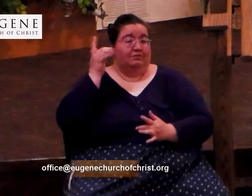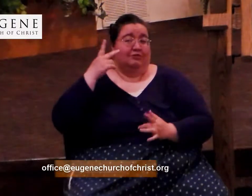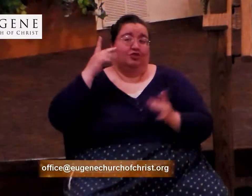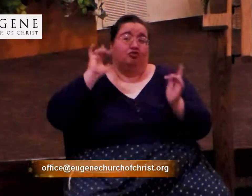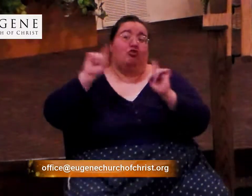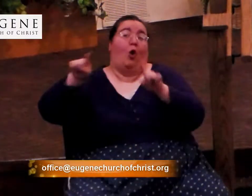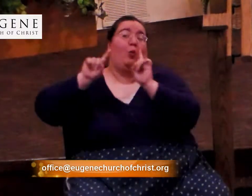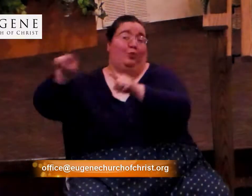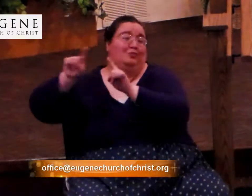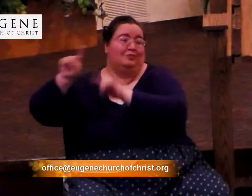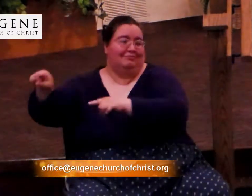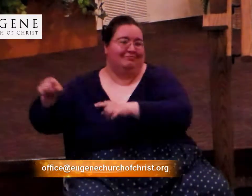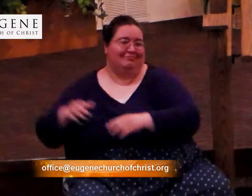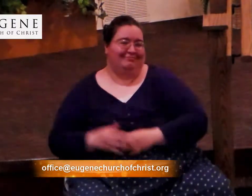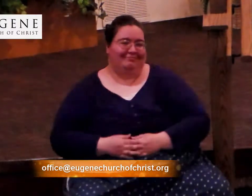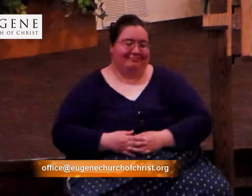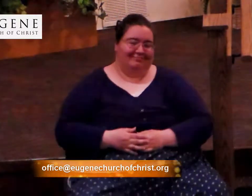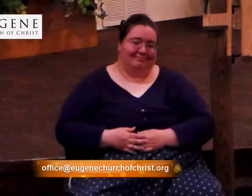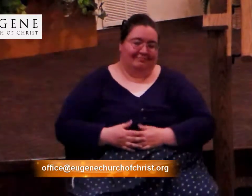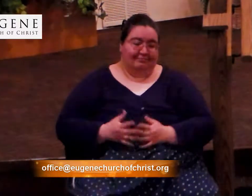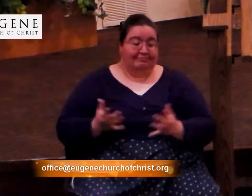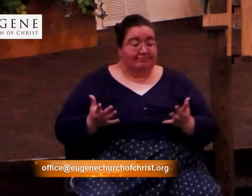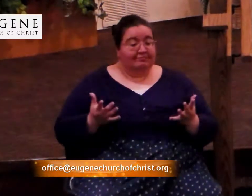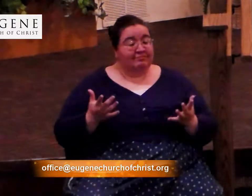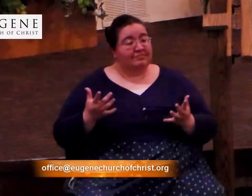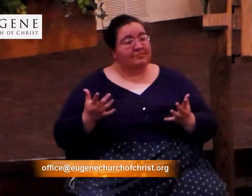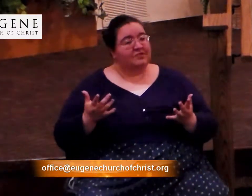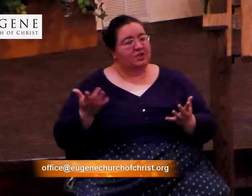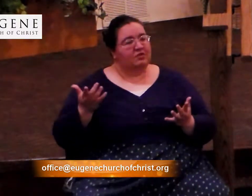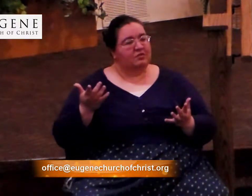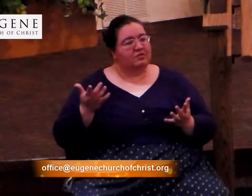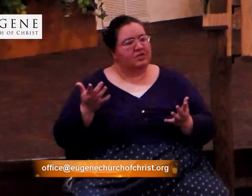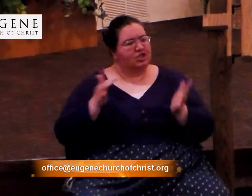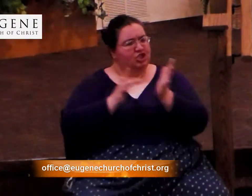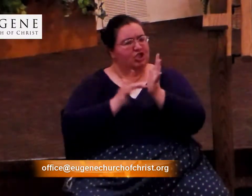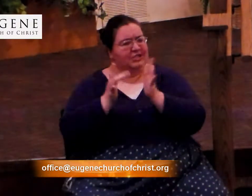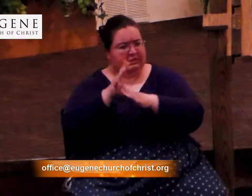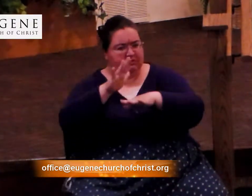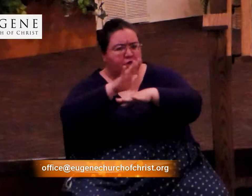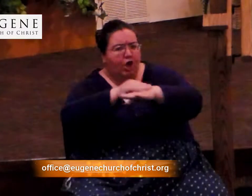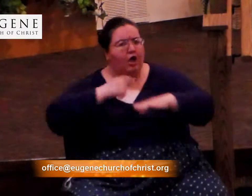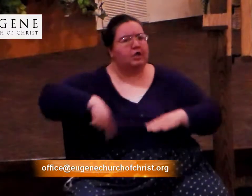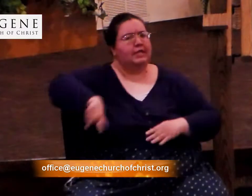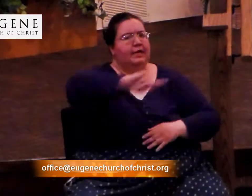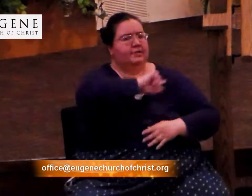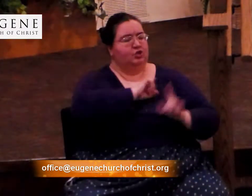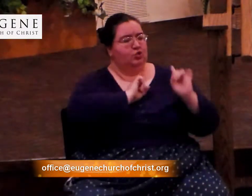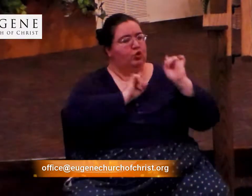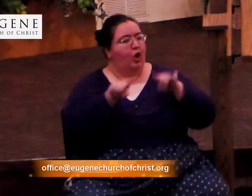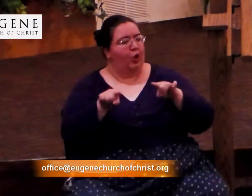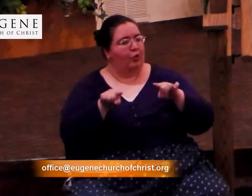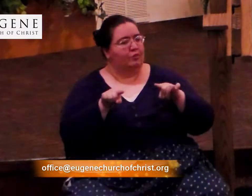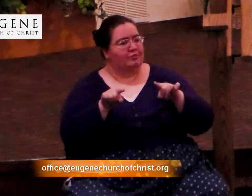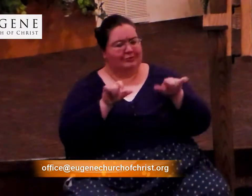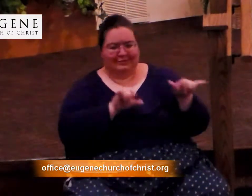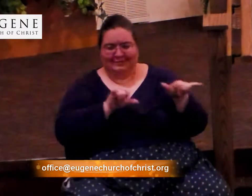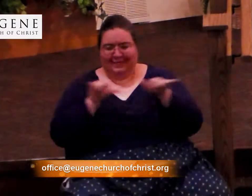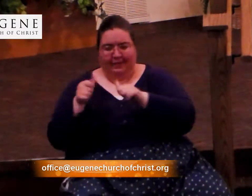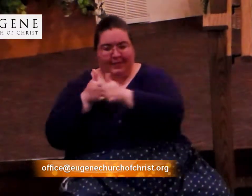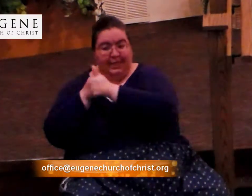book of Matthew. Go and make disciples. And the beauty of go and make disciples is you can go